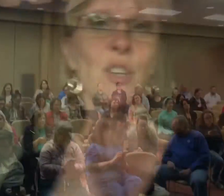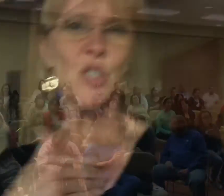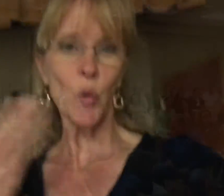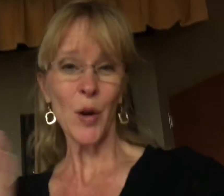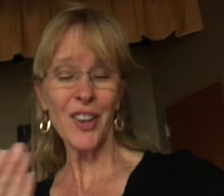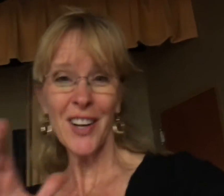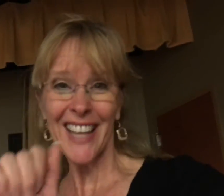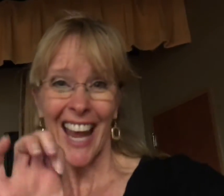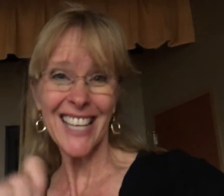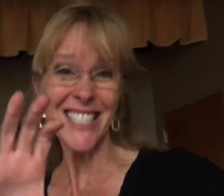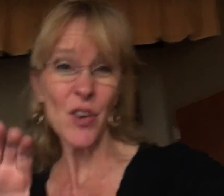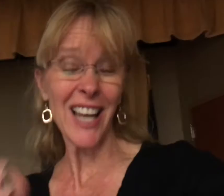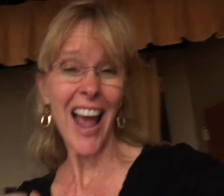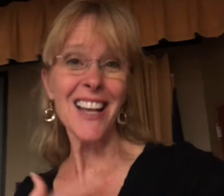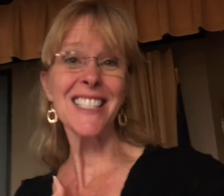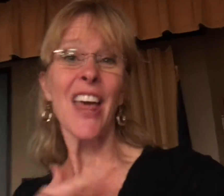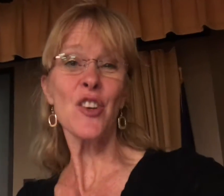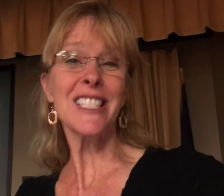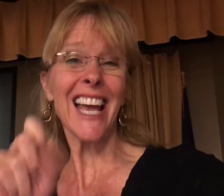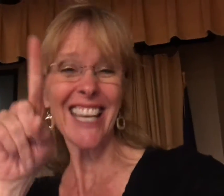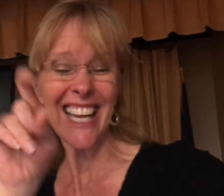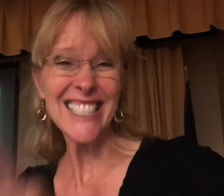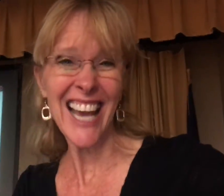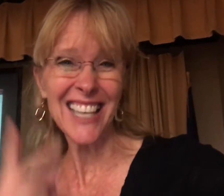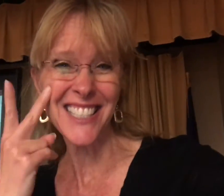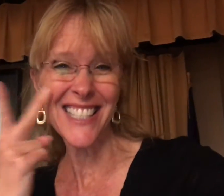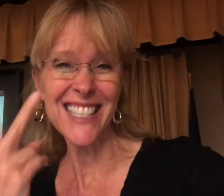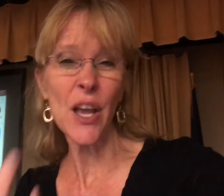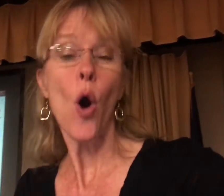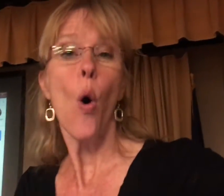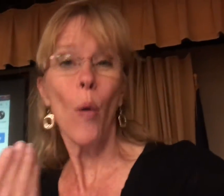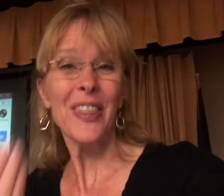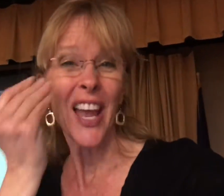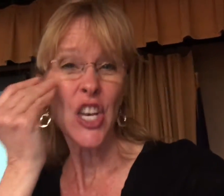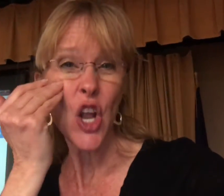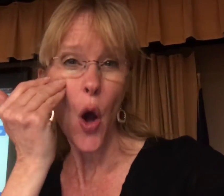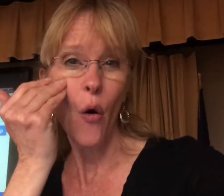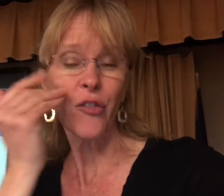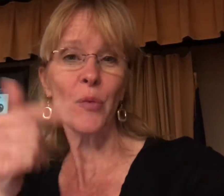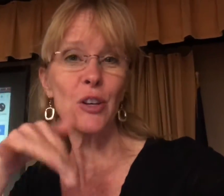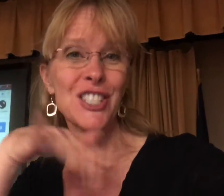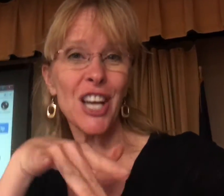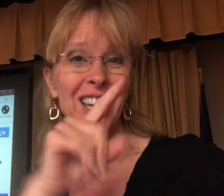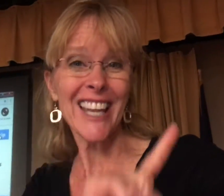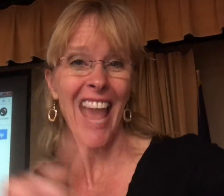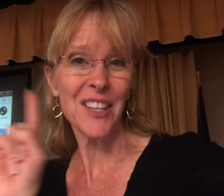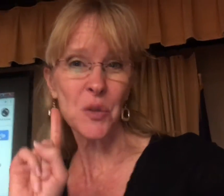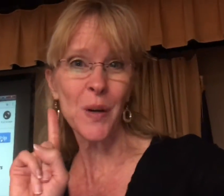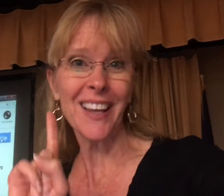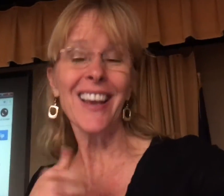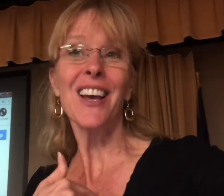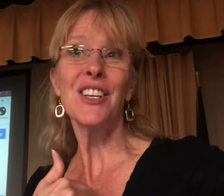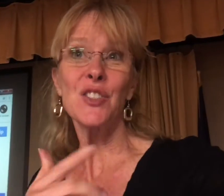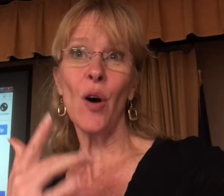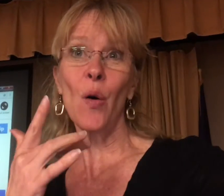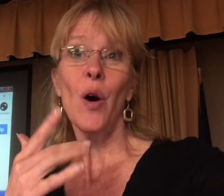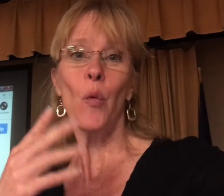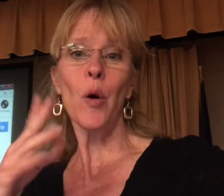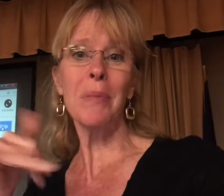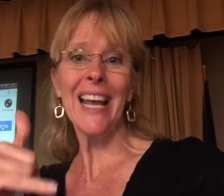So we're here at the ASL class, and they're taking a test to see what they know from their studying last week. So we're playing